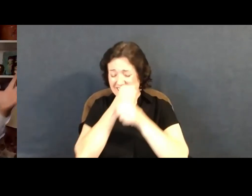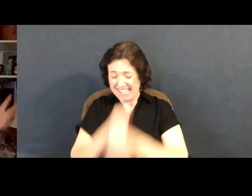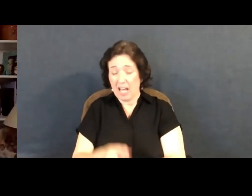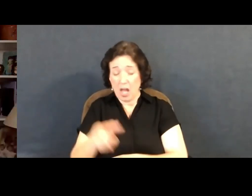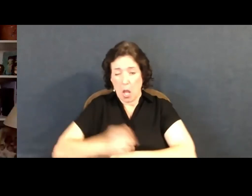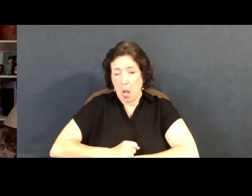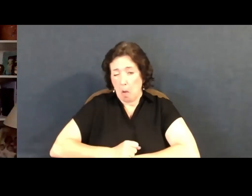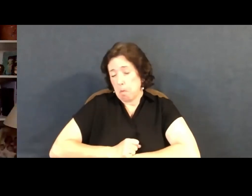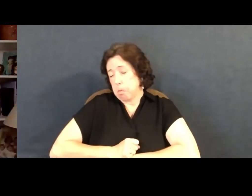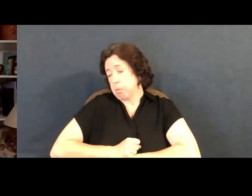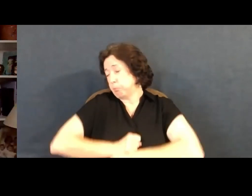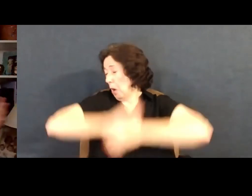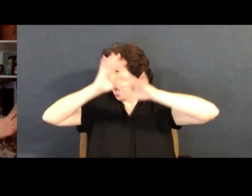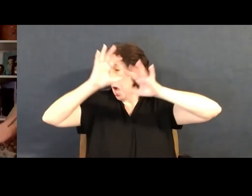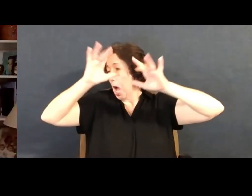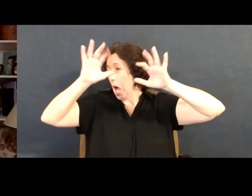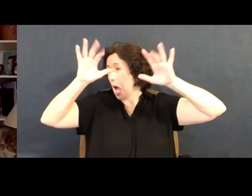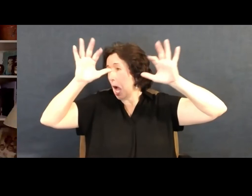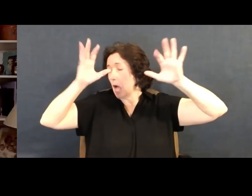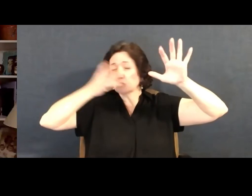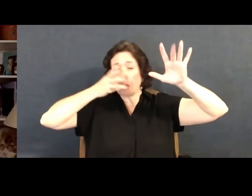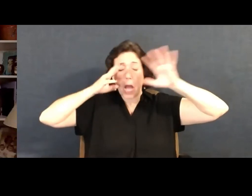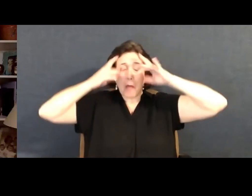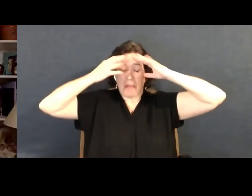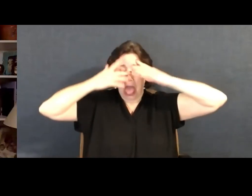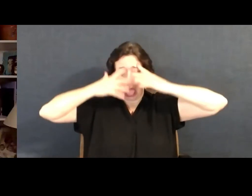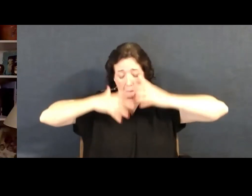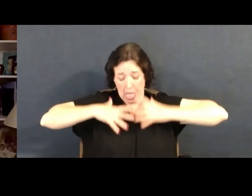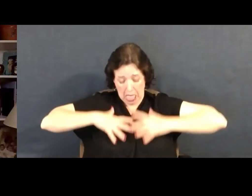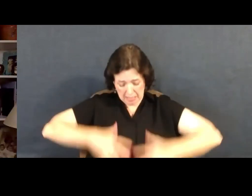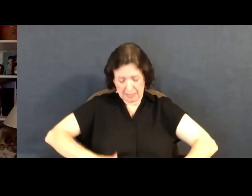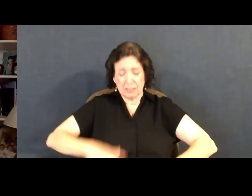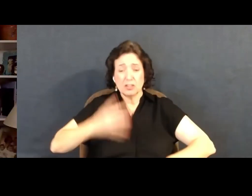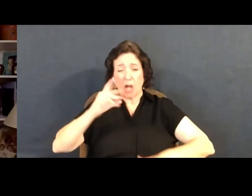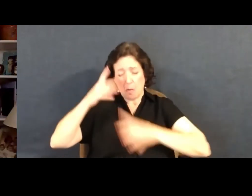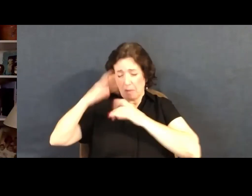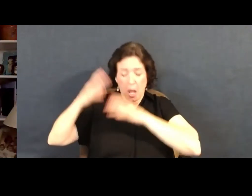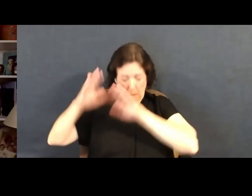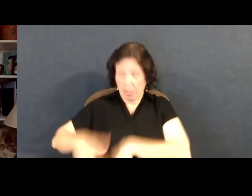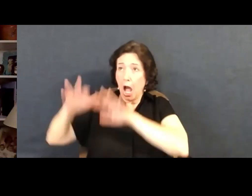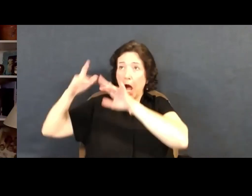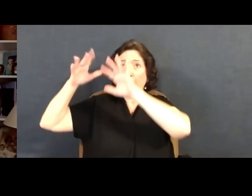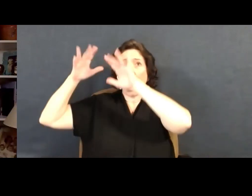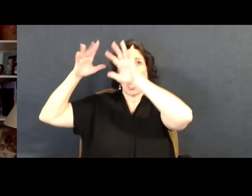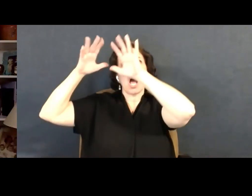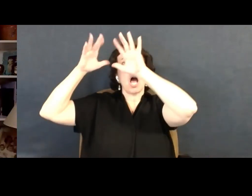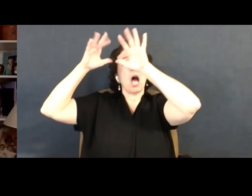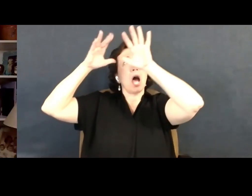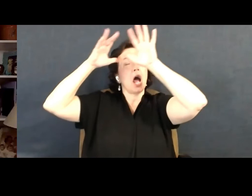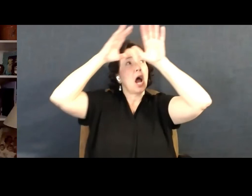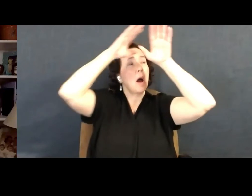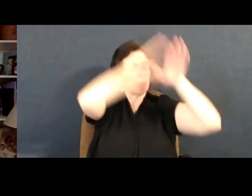and spread strawberry jam all over Ike and all over Chewy, and blew them up in the air, bouncing off the woodshed, off